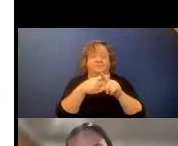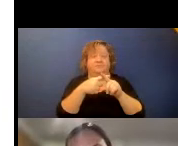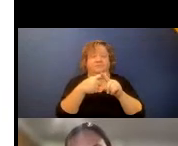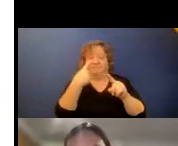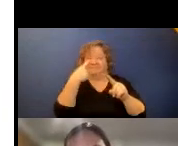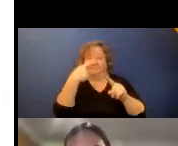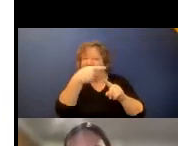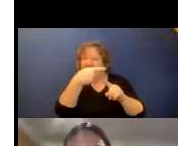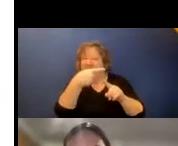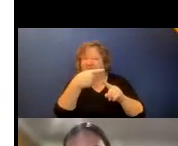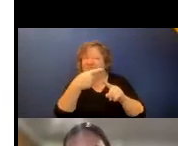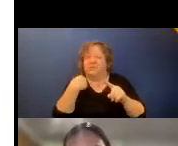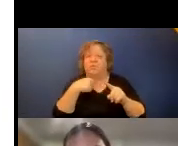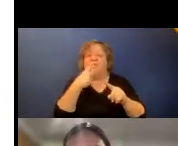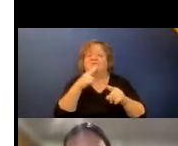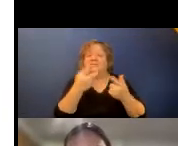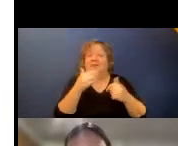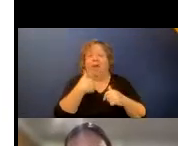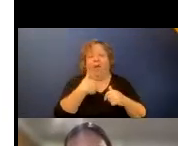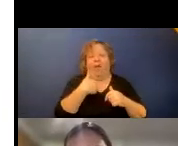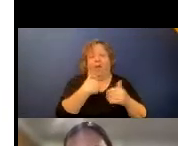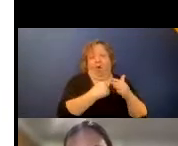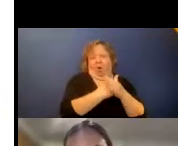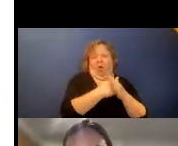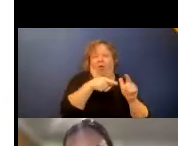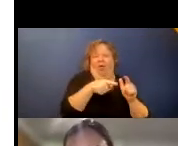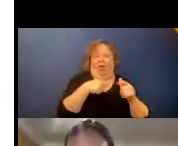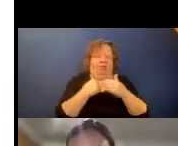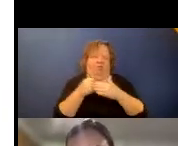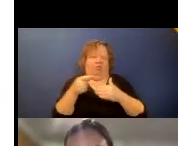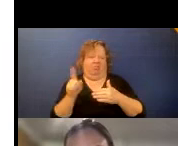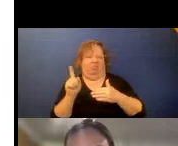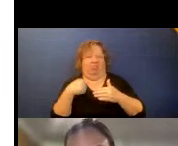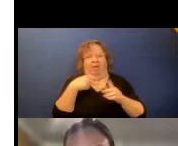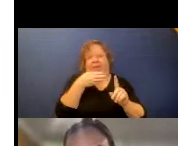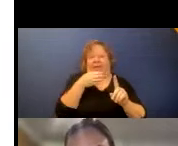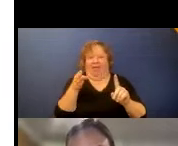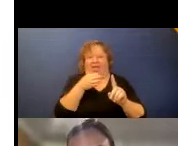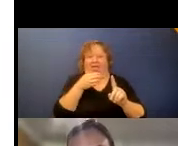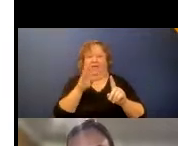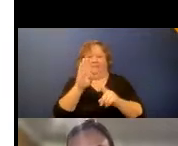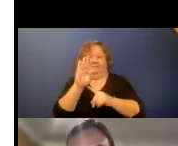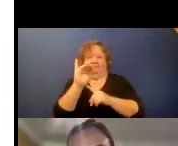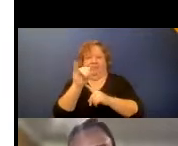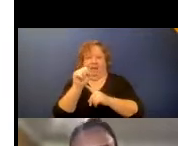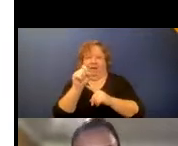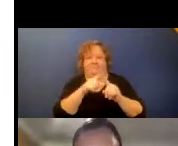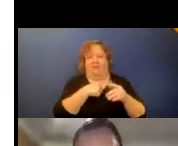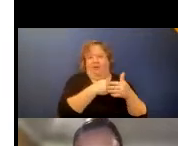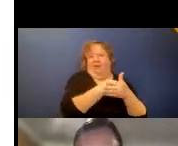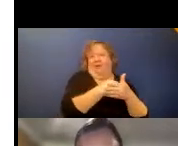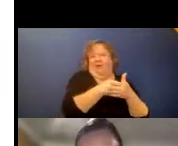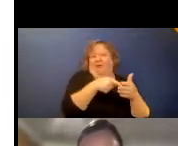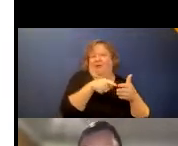the service delivery context quite a lot. Then under steady, which is the how-to, we talk about planning and